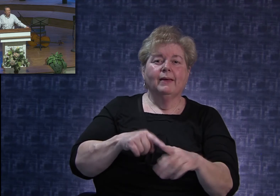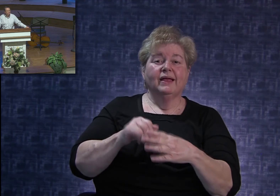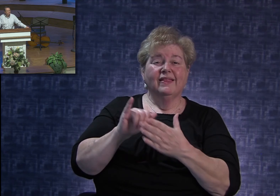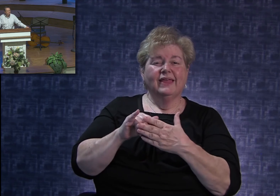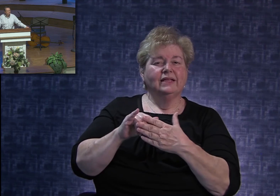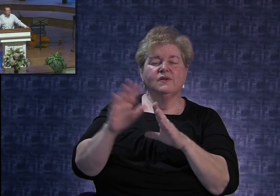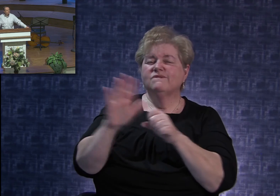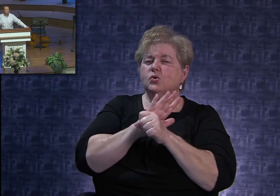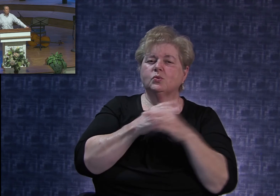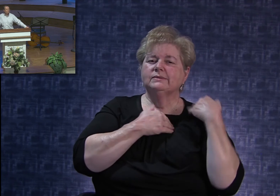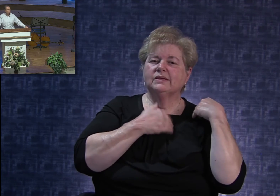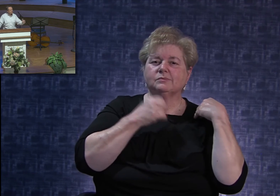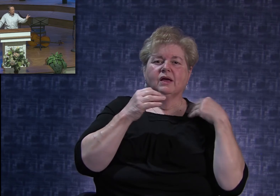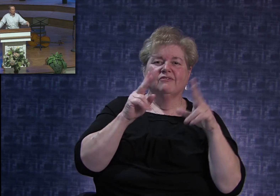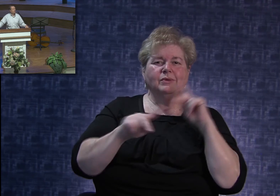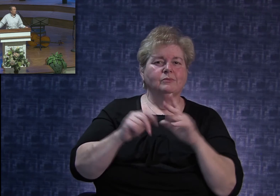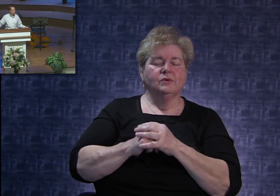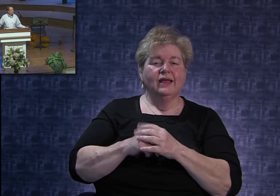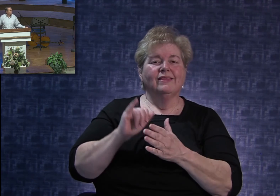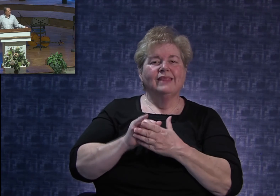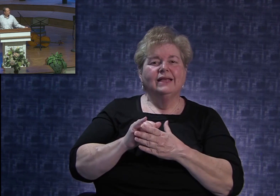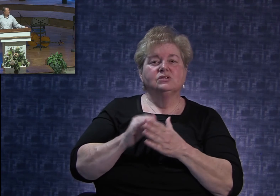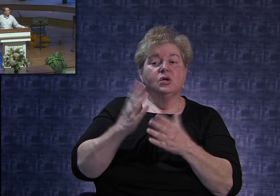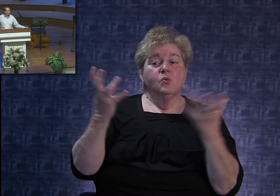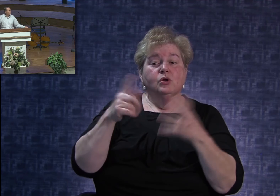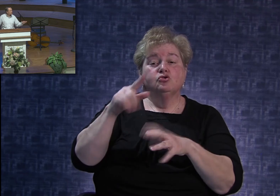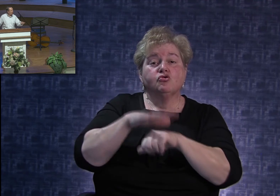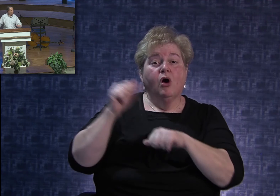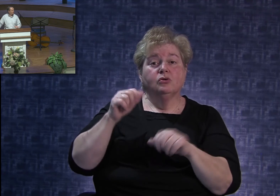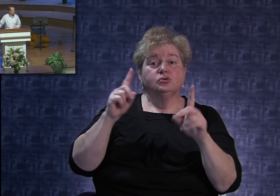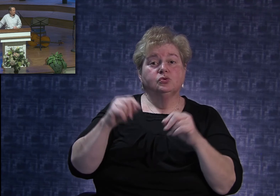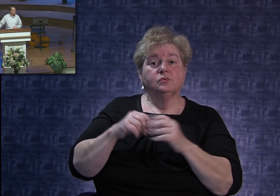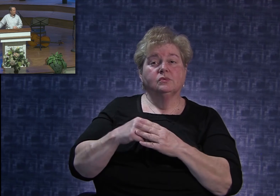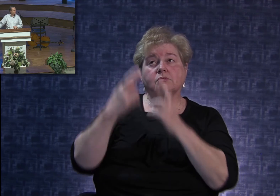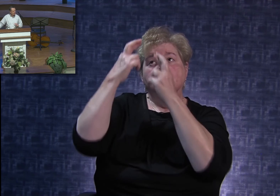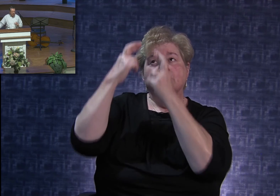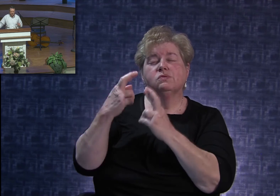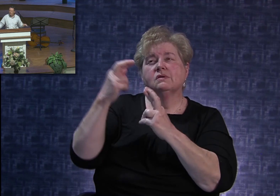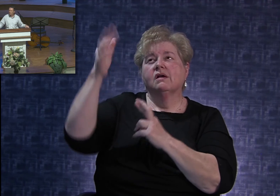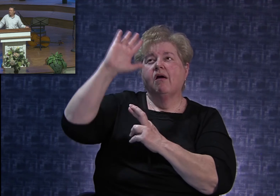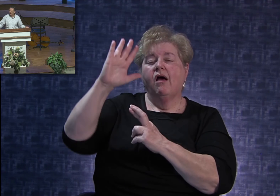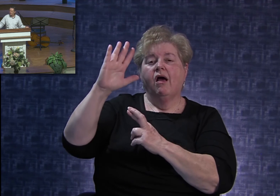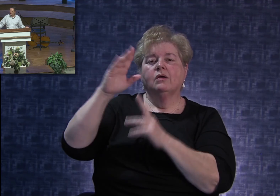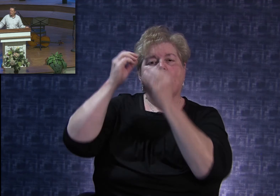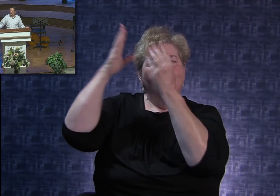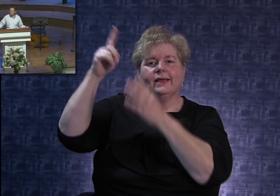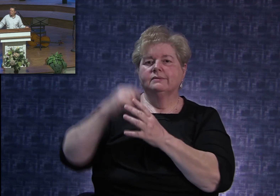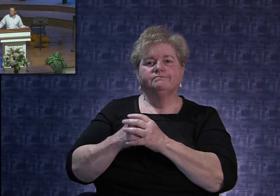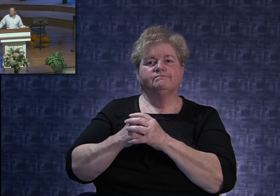man. This is what you're called to do. Fear God and keep his